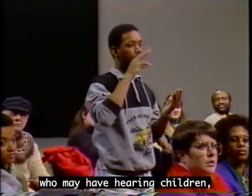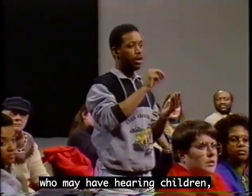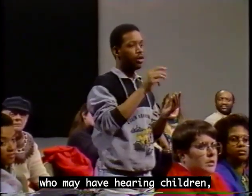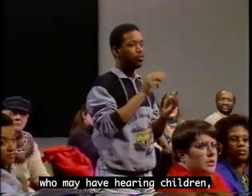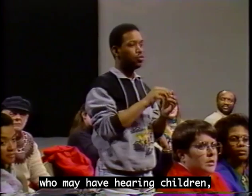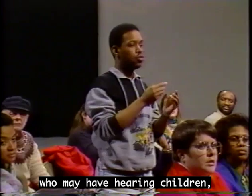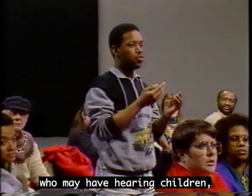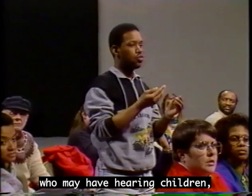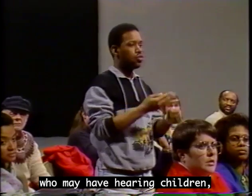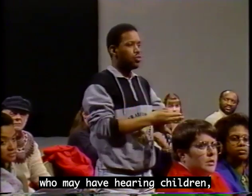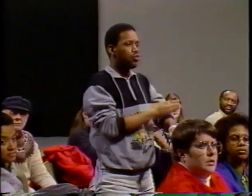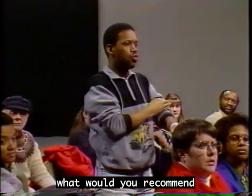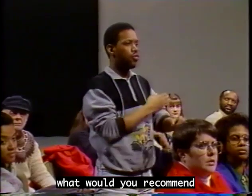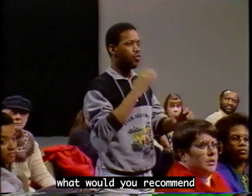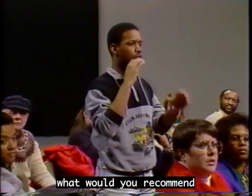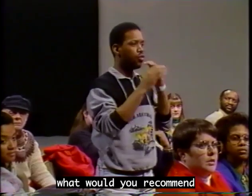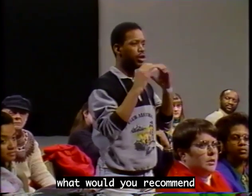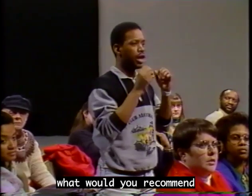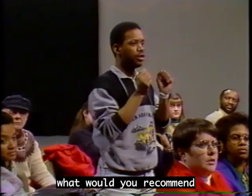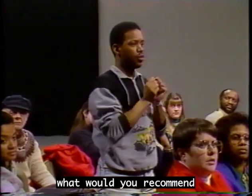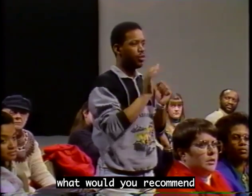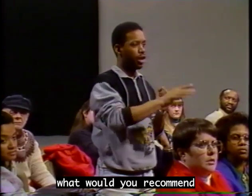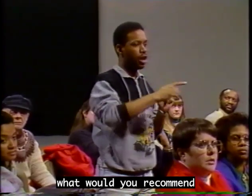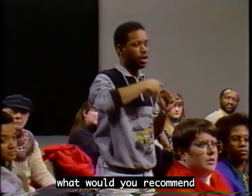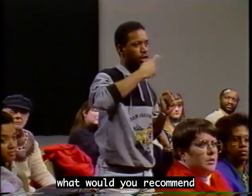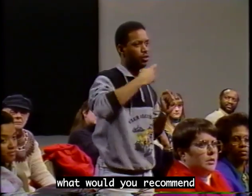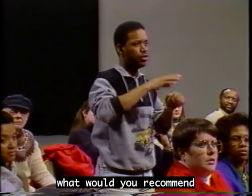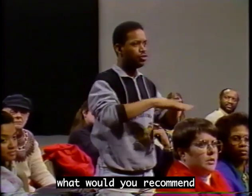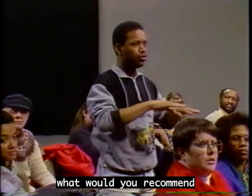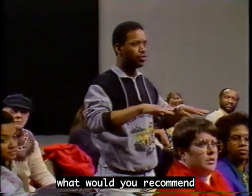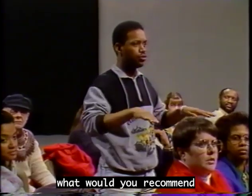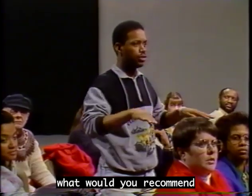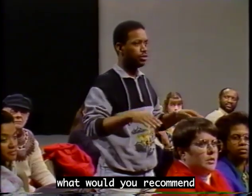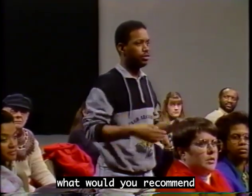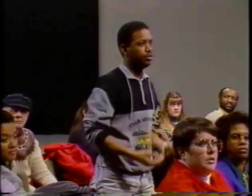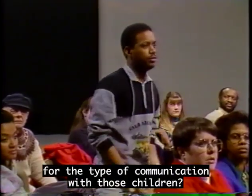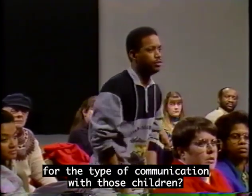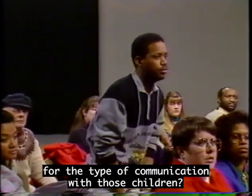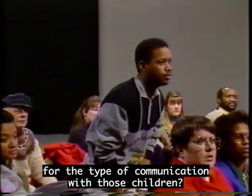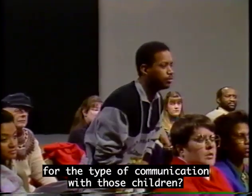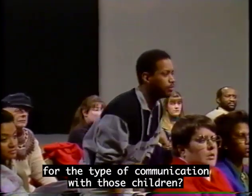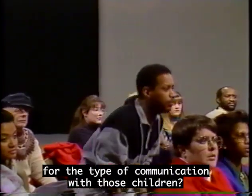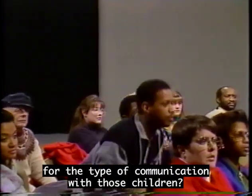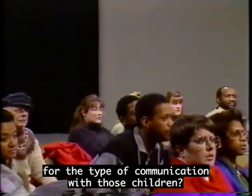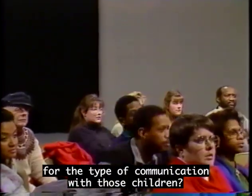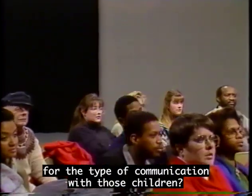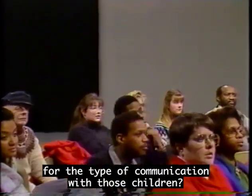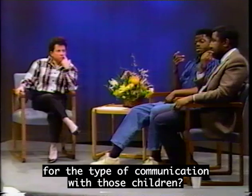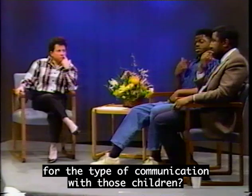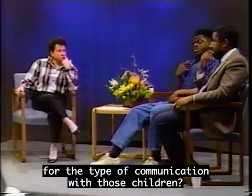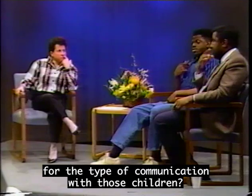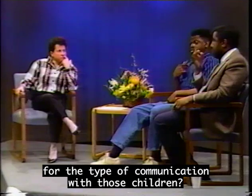hearing children, what would you recommend for the type of communication with those